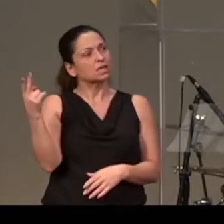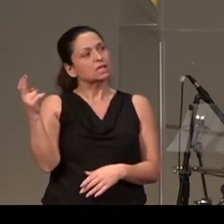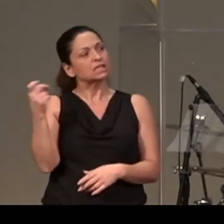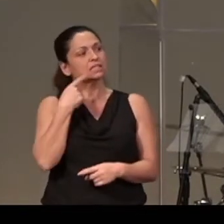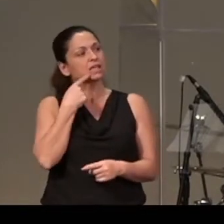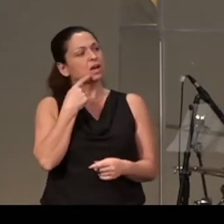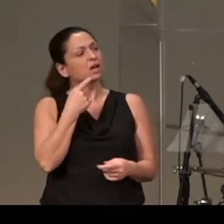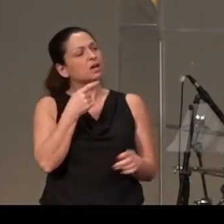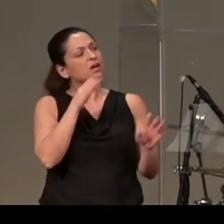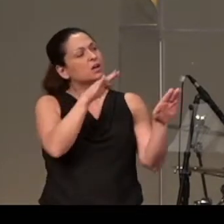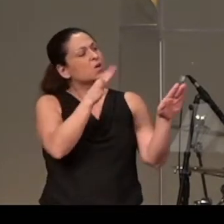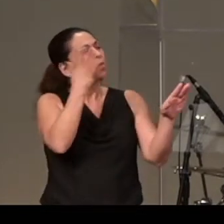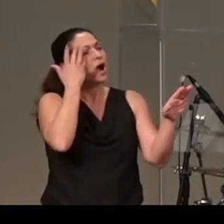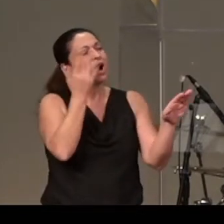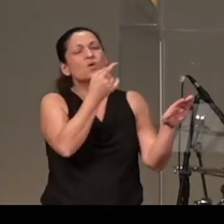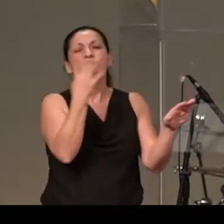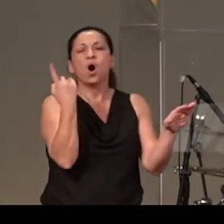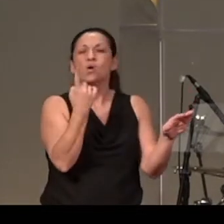mention sin?